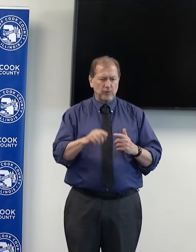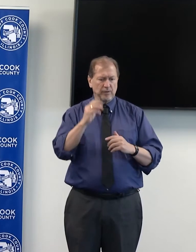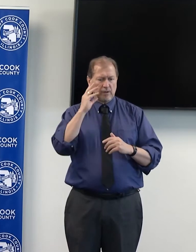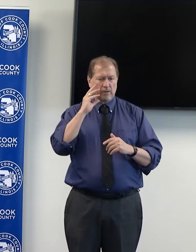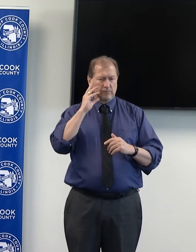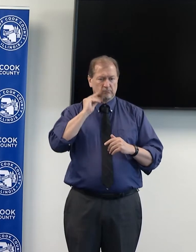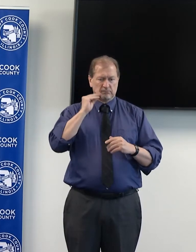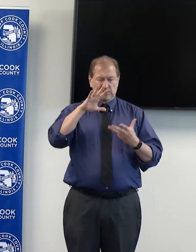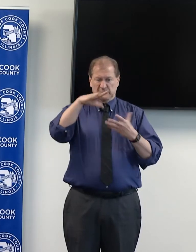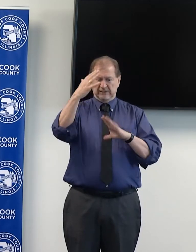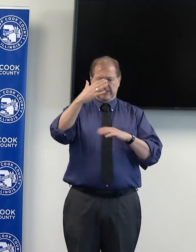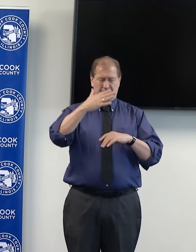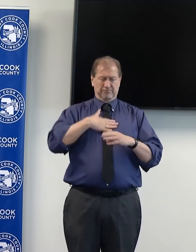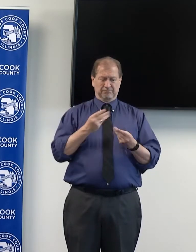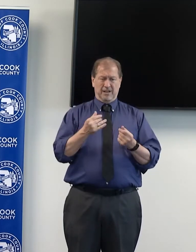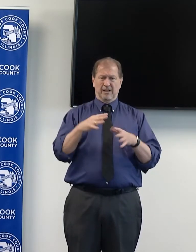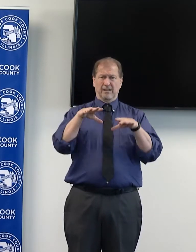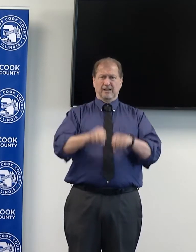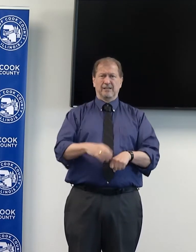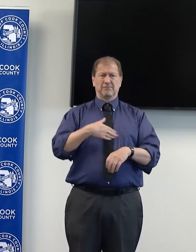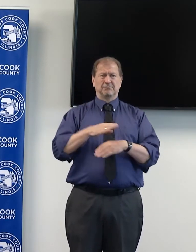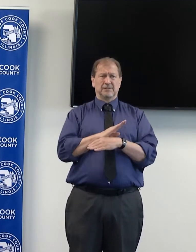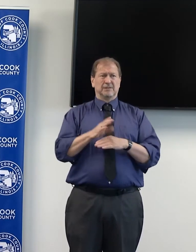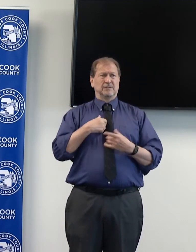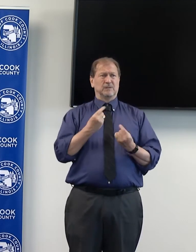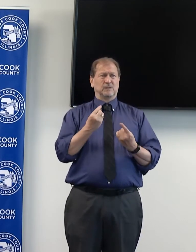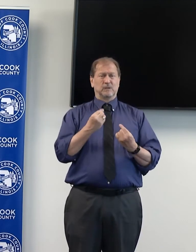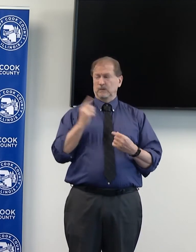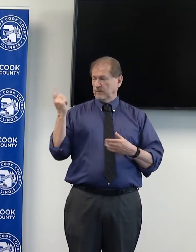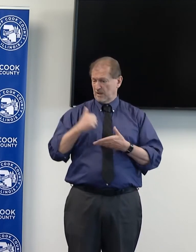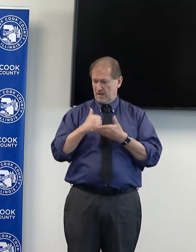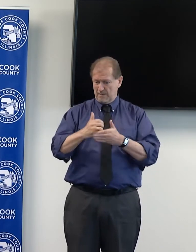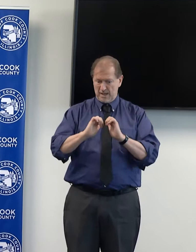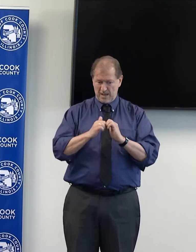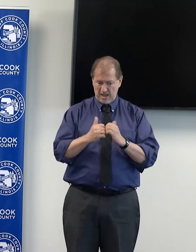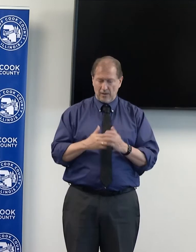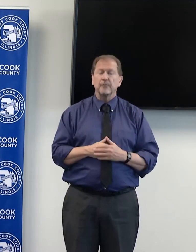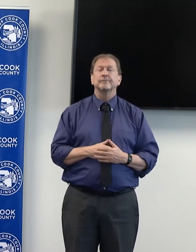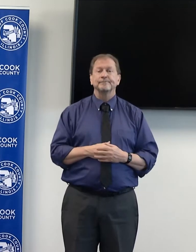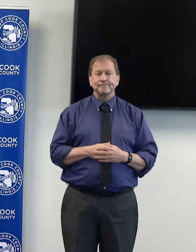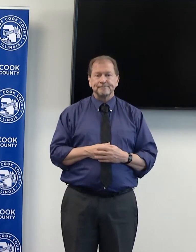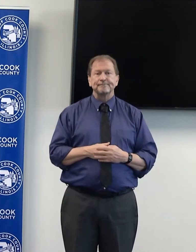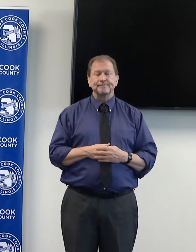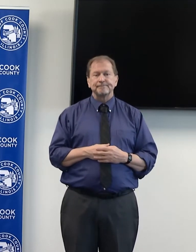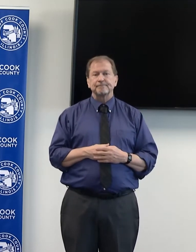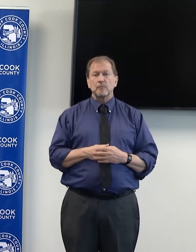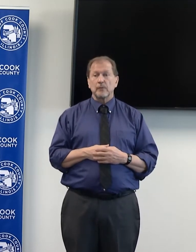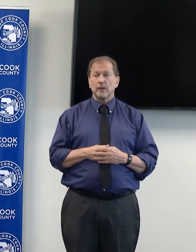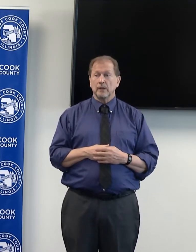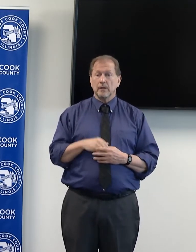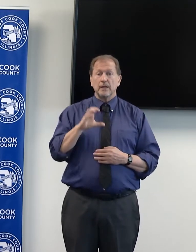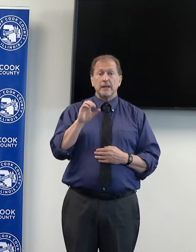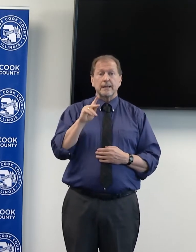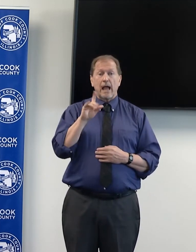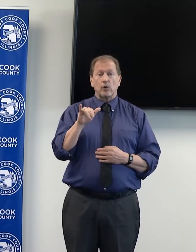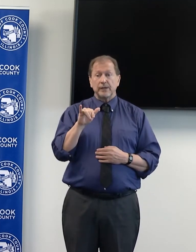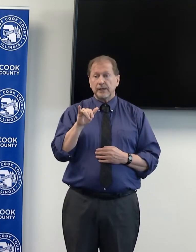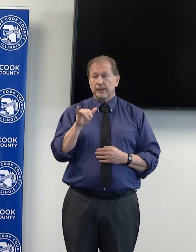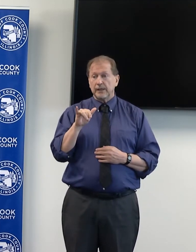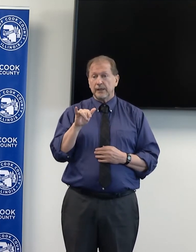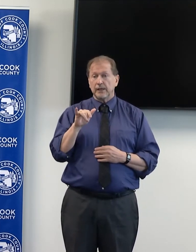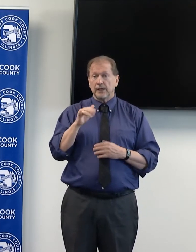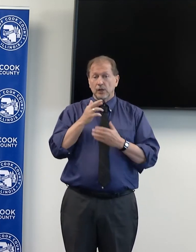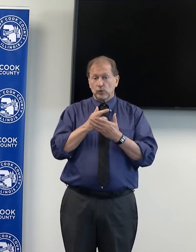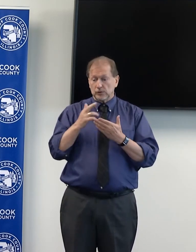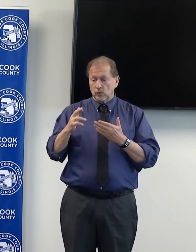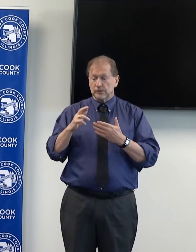experienced that kind of property damage or other issues. Okay, so the question is how we're going to help businesses. The county's resources have to be